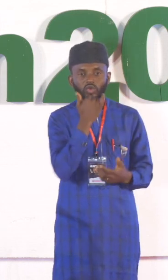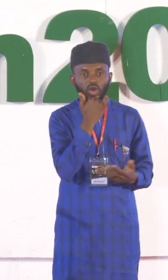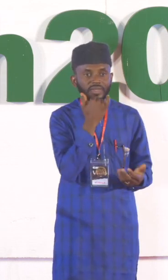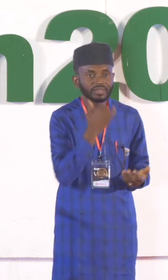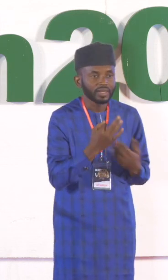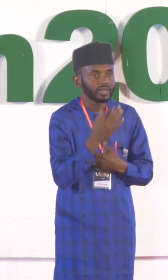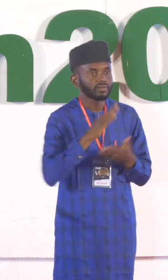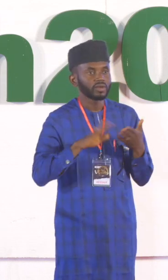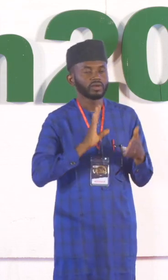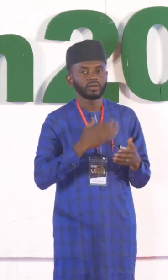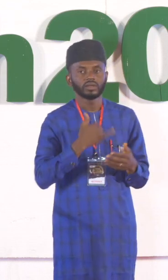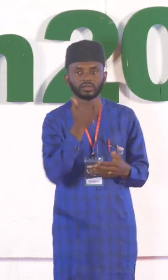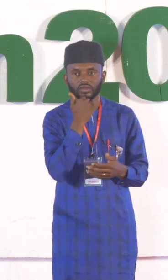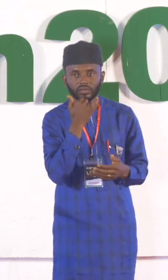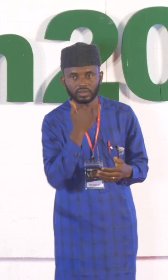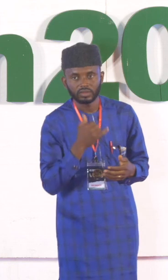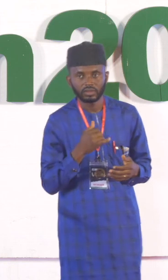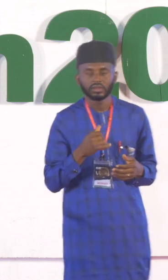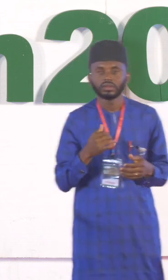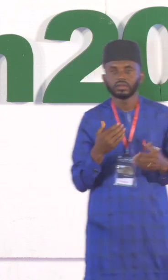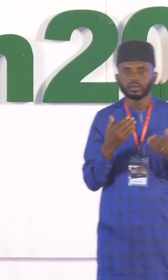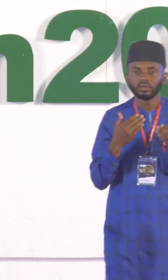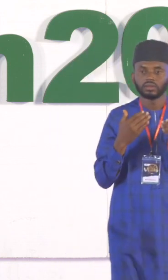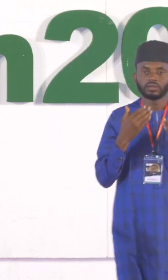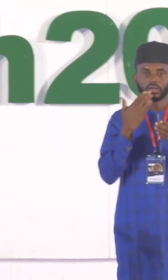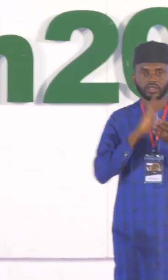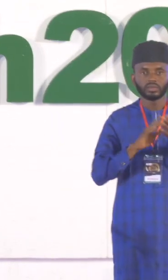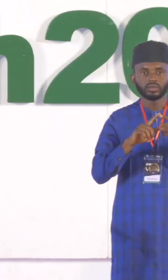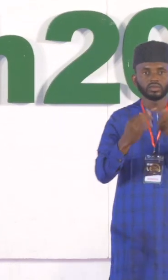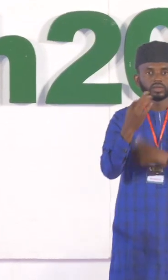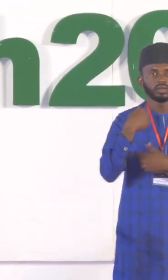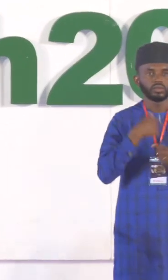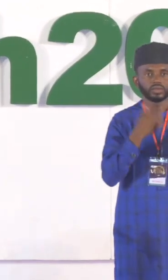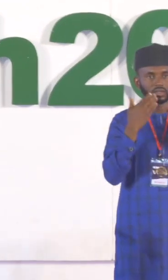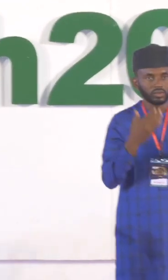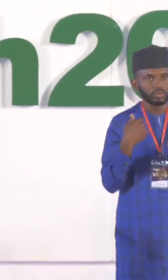our shortcomings. Subhanaka Allahumma bihamdik. Ashhadu an la ilaha illa anta.